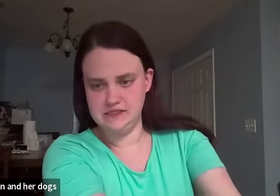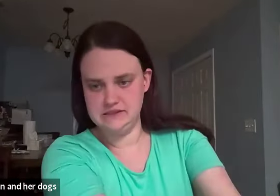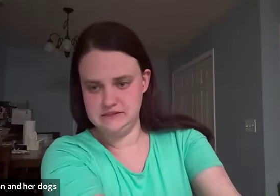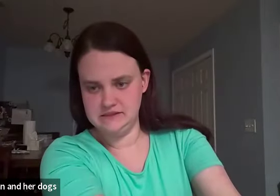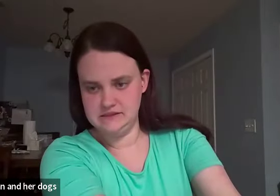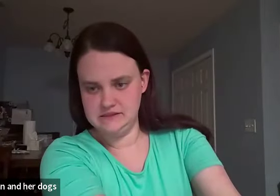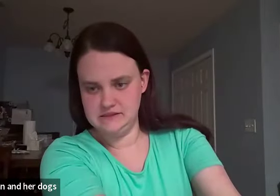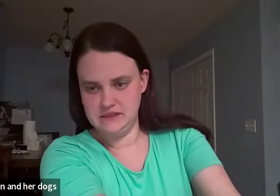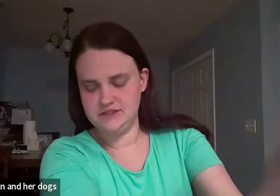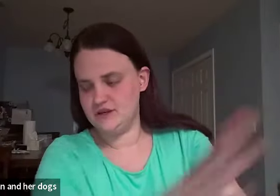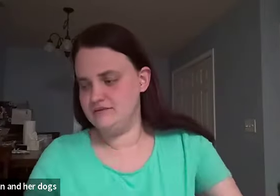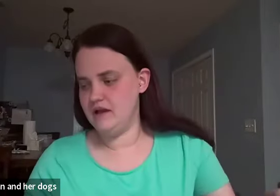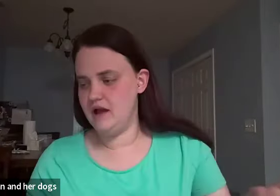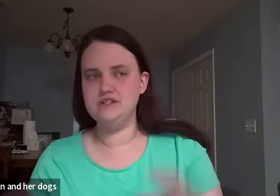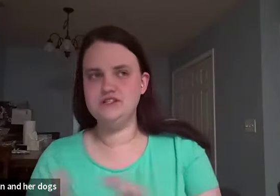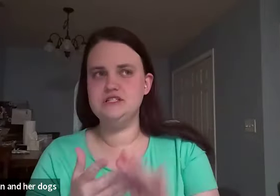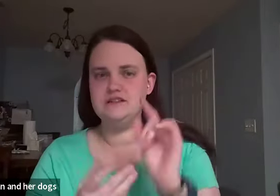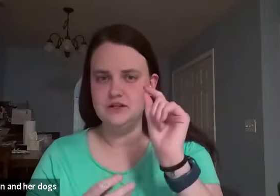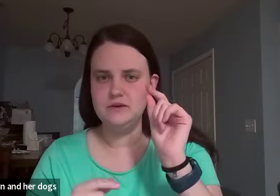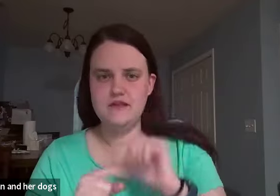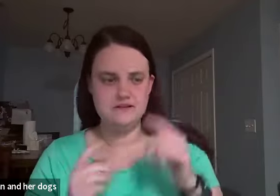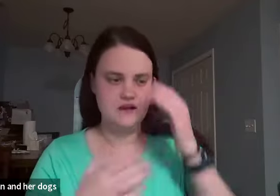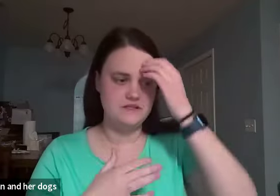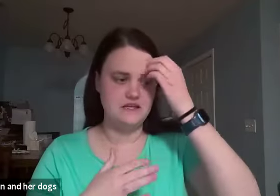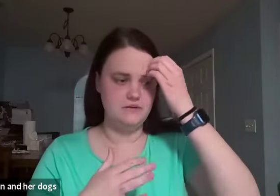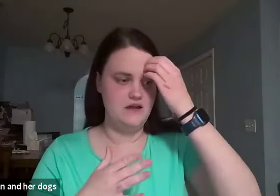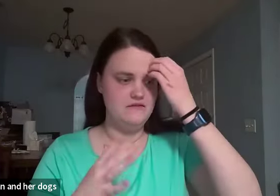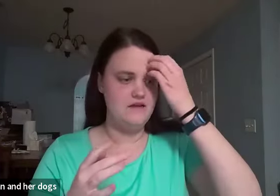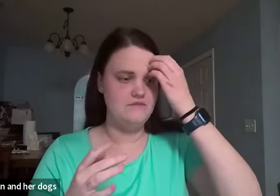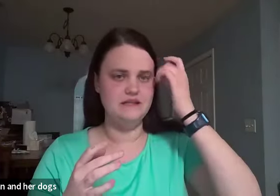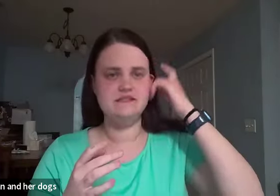see. I'm gonna start just a little bit, and then I'll stop because I know we got like 5 minutes.